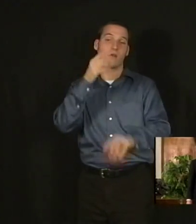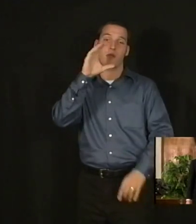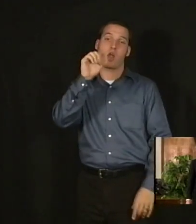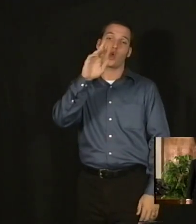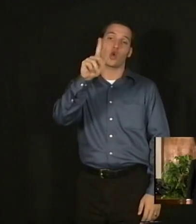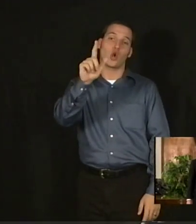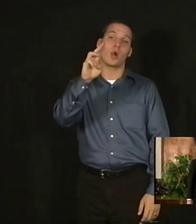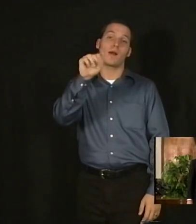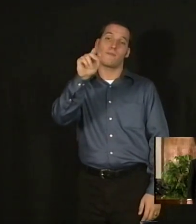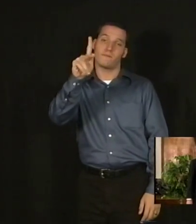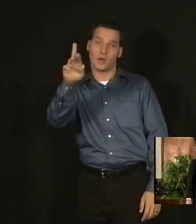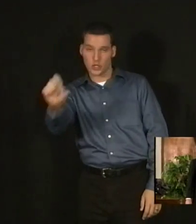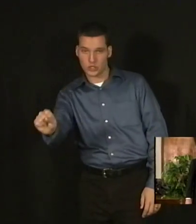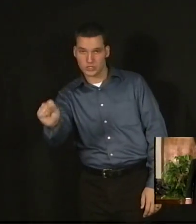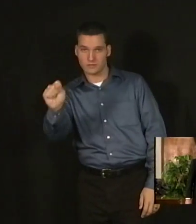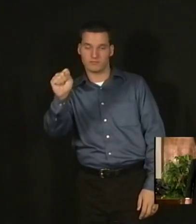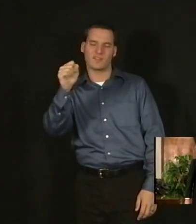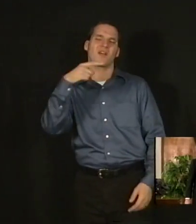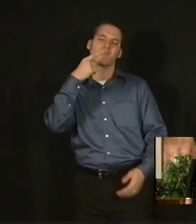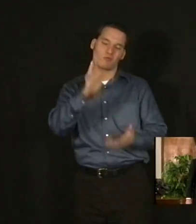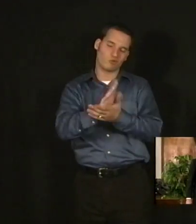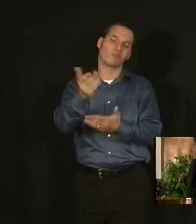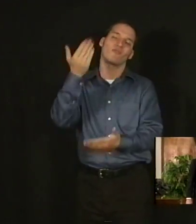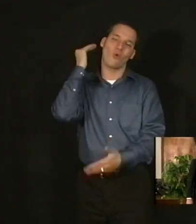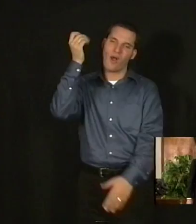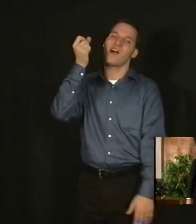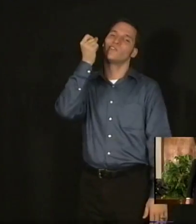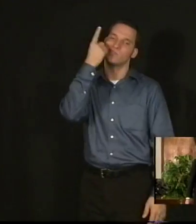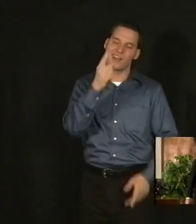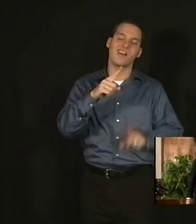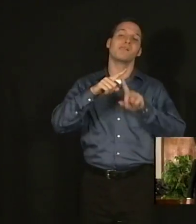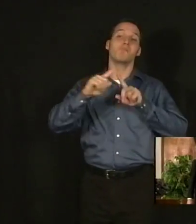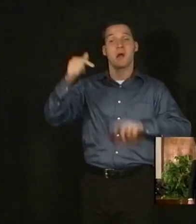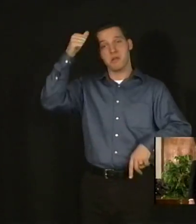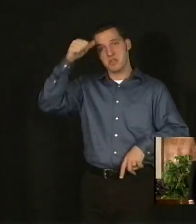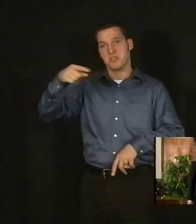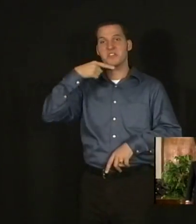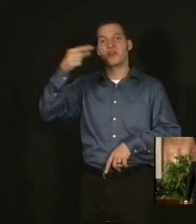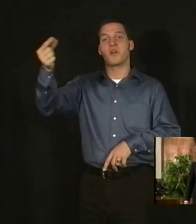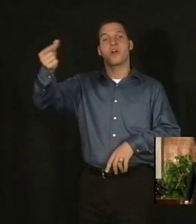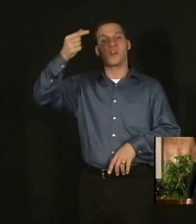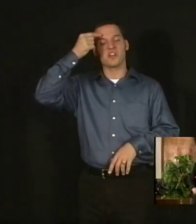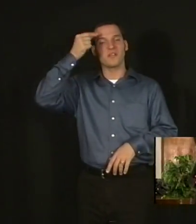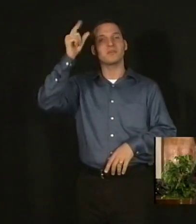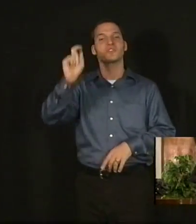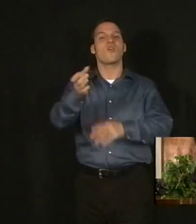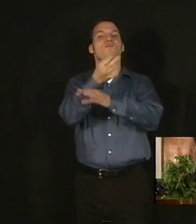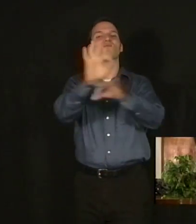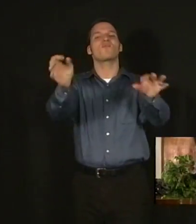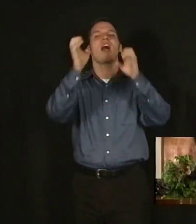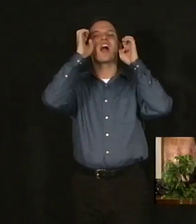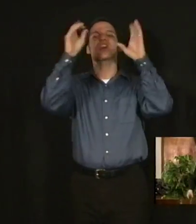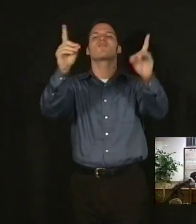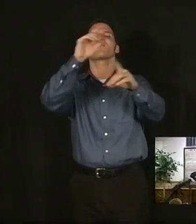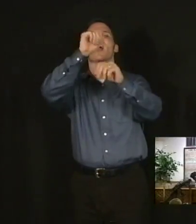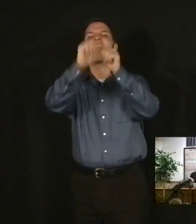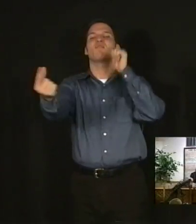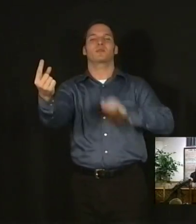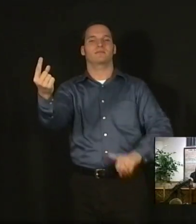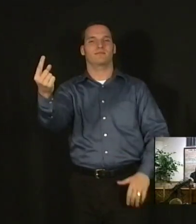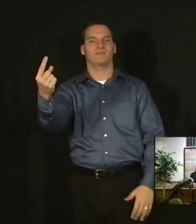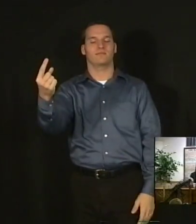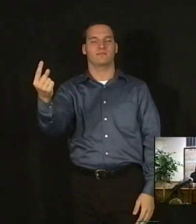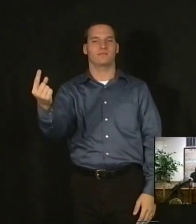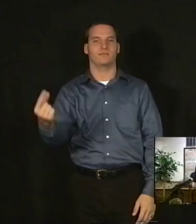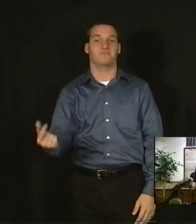Marx. Now, there were public schools before that, I understand, but Karl Marx said the government should do free education for everybody.